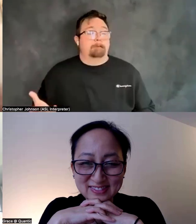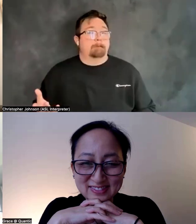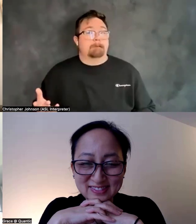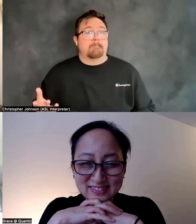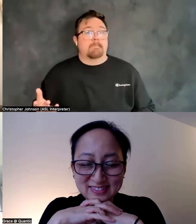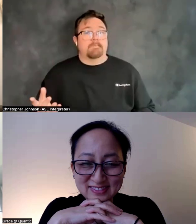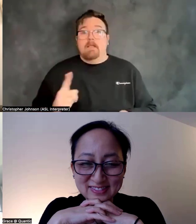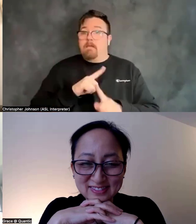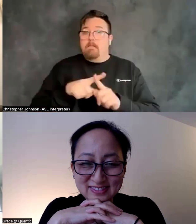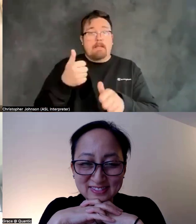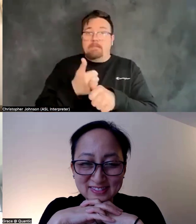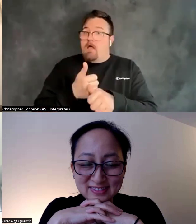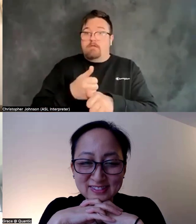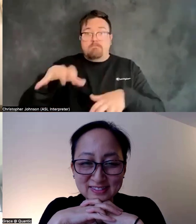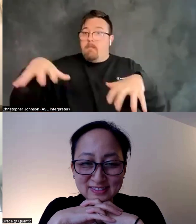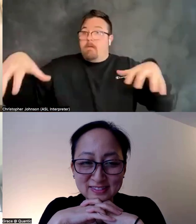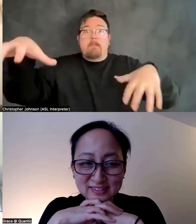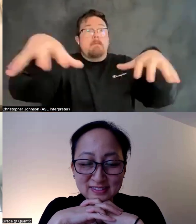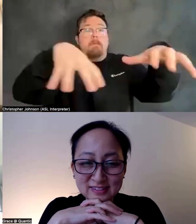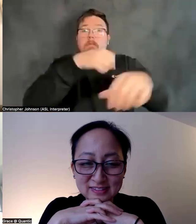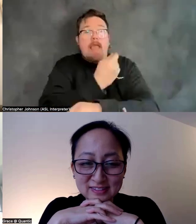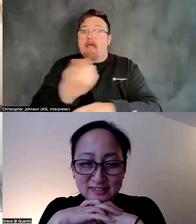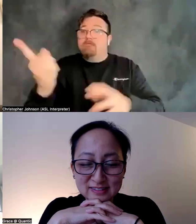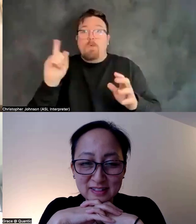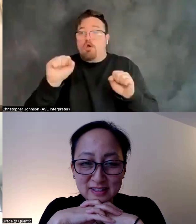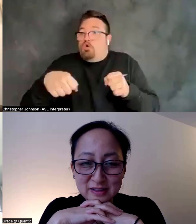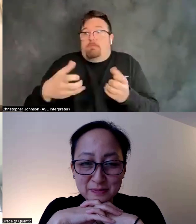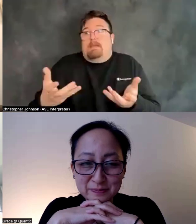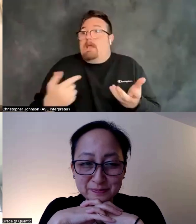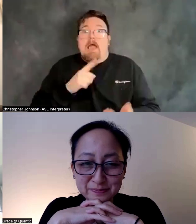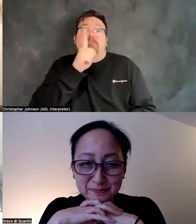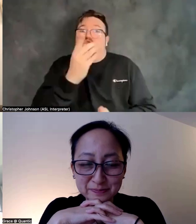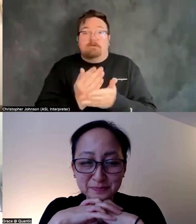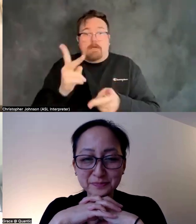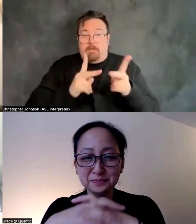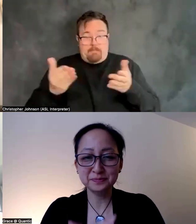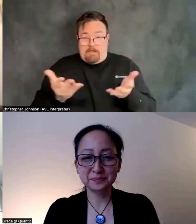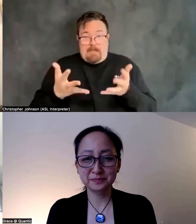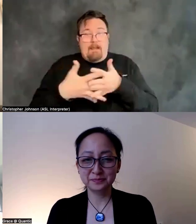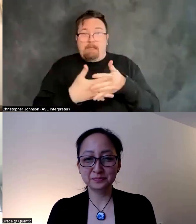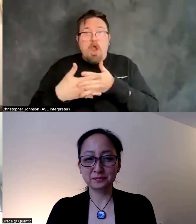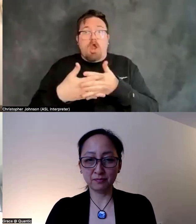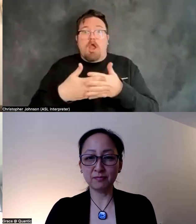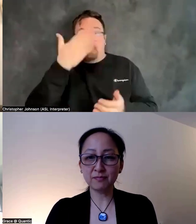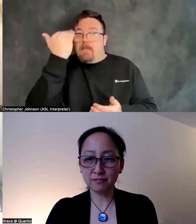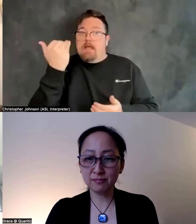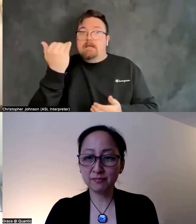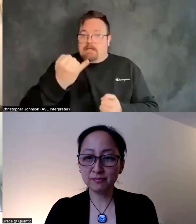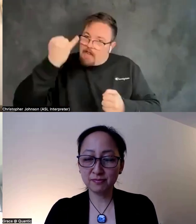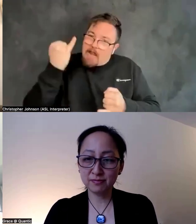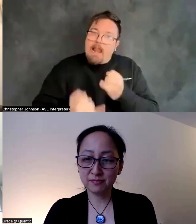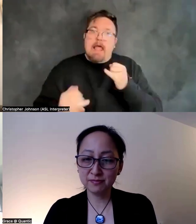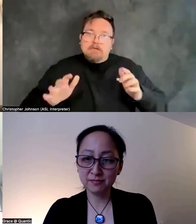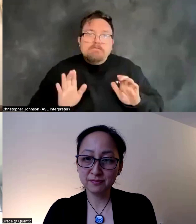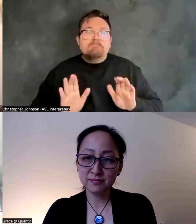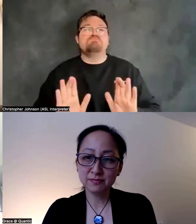But they were everywhere. It could have been, I'm sure there were people in America, because the final kind of push